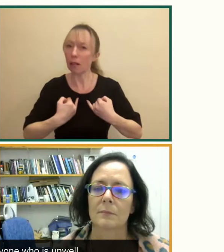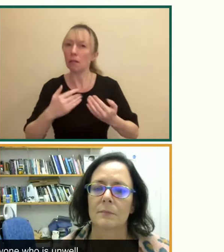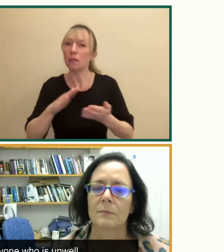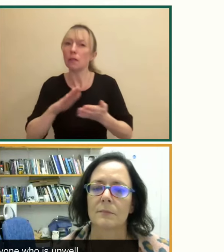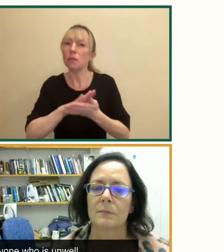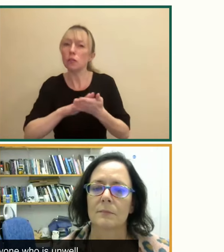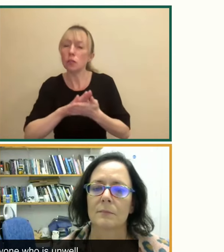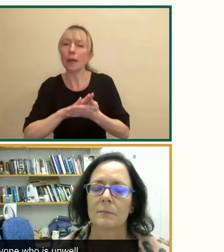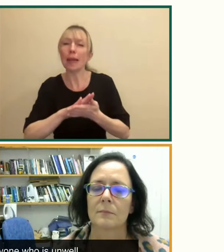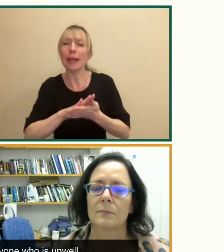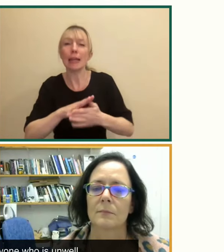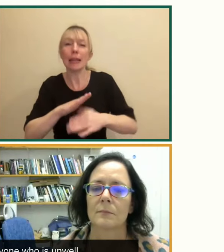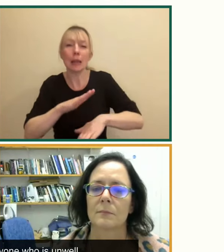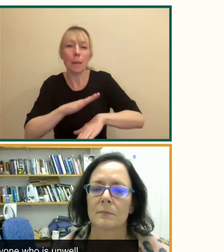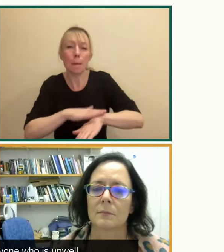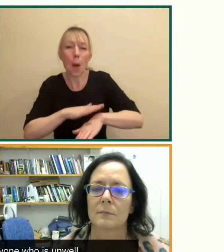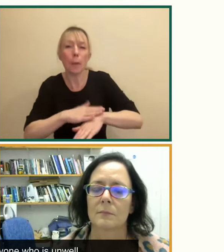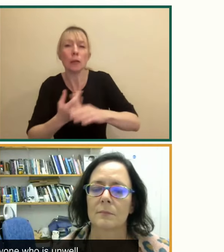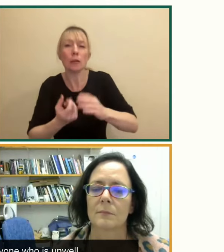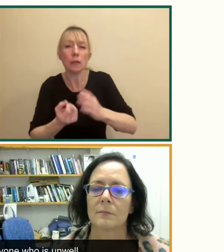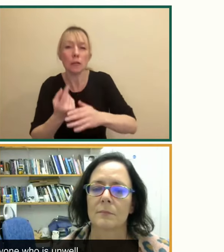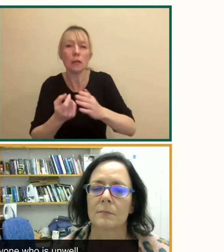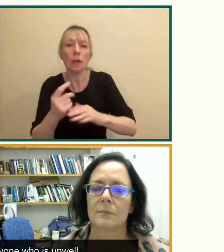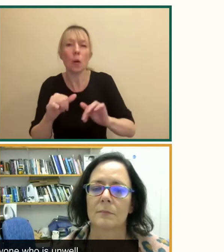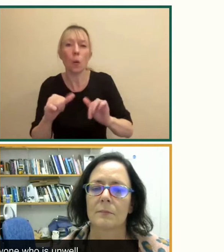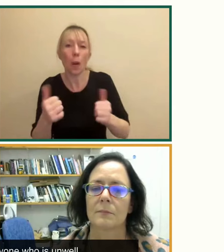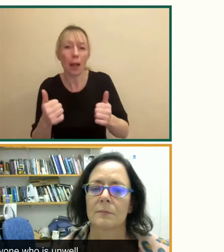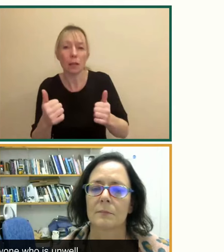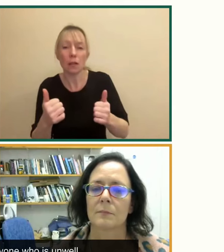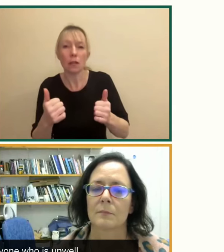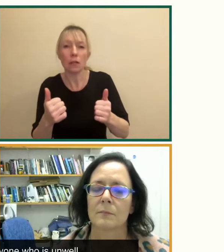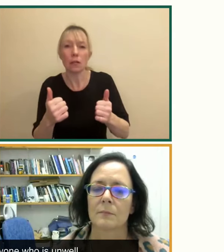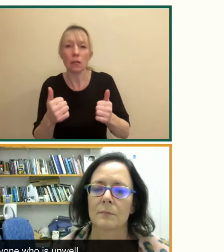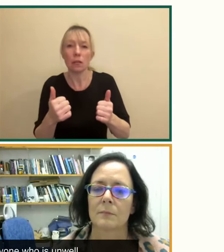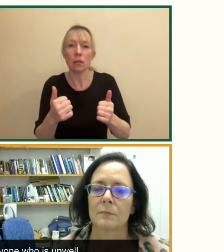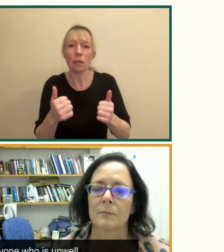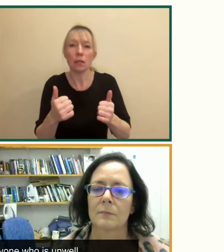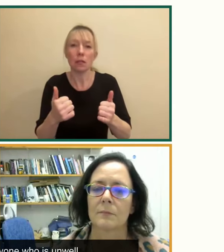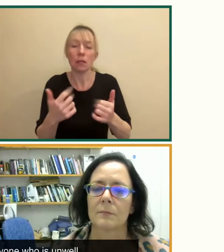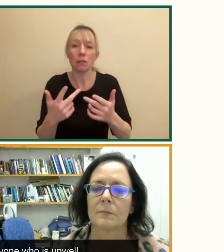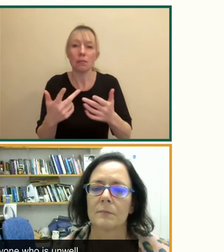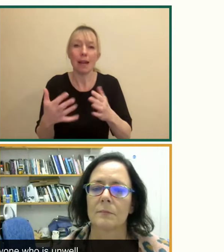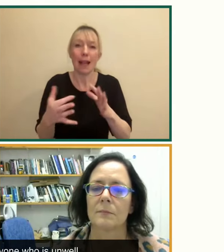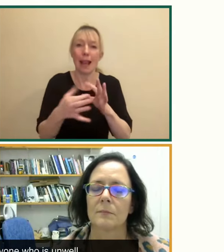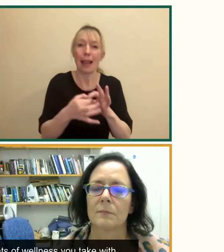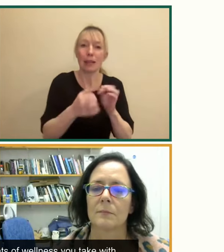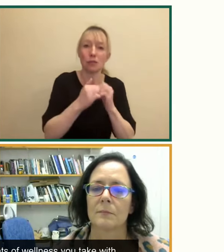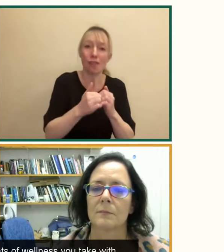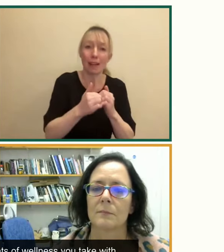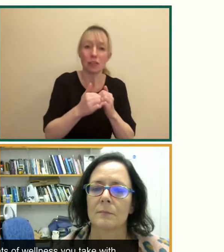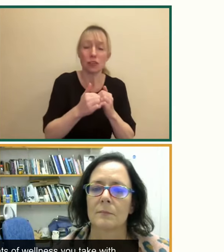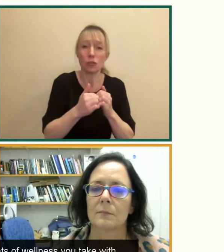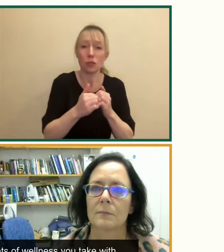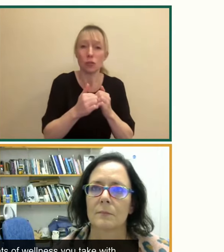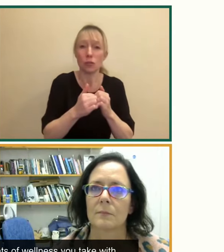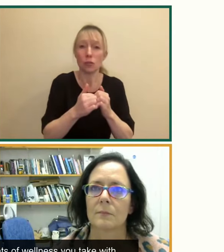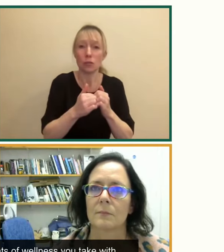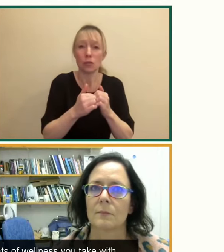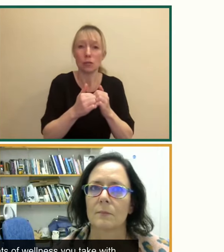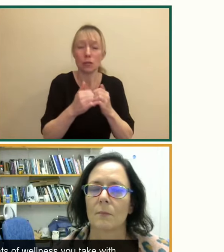those moments of wellness, be they graced with gratitude or not, are untenable if things are